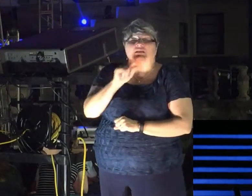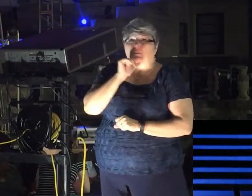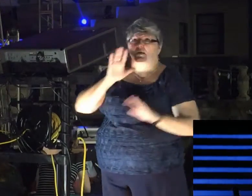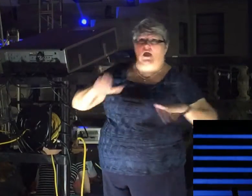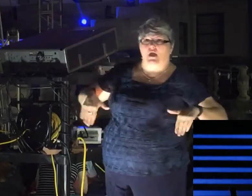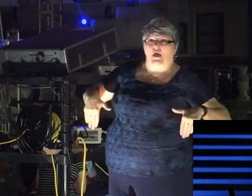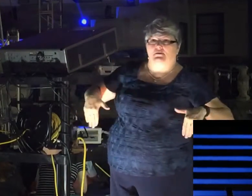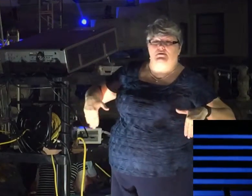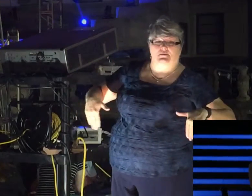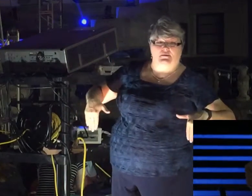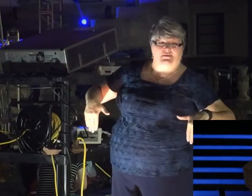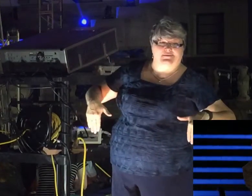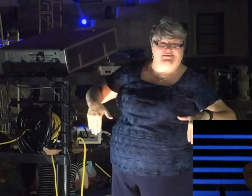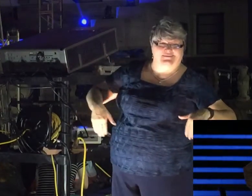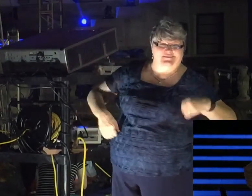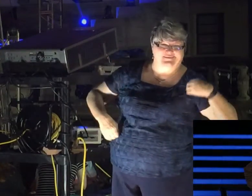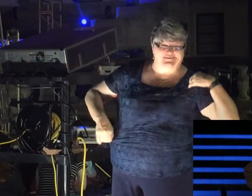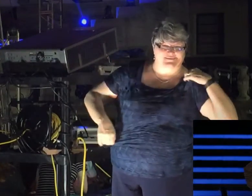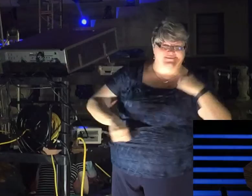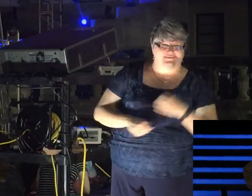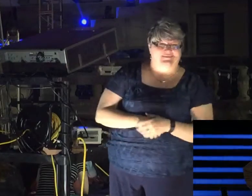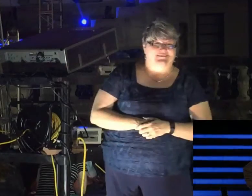me chaste, but not yet.